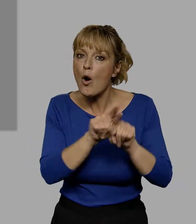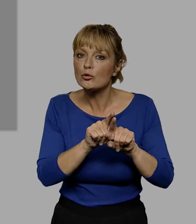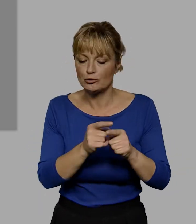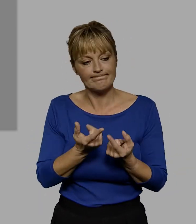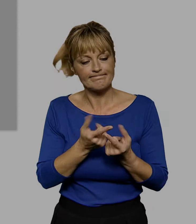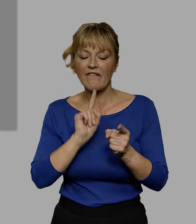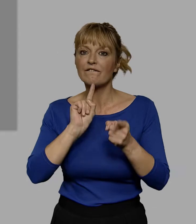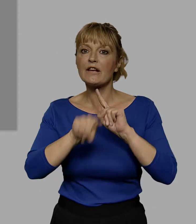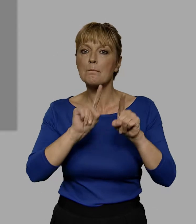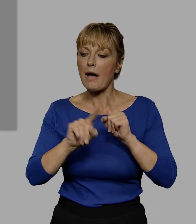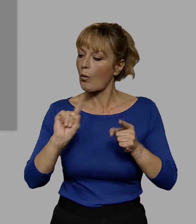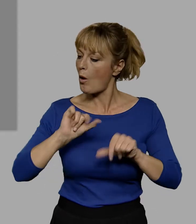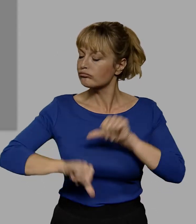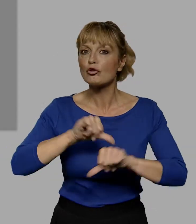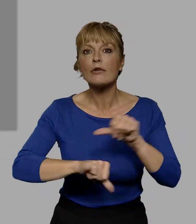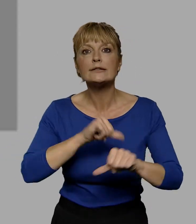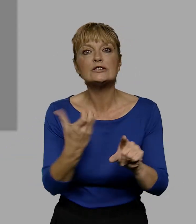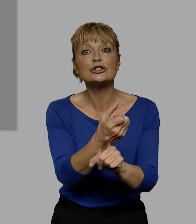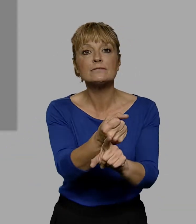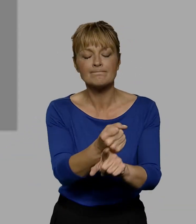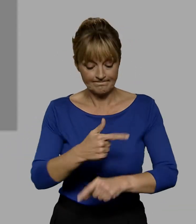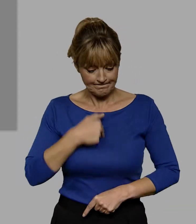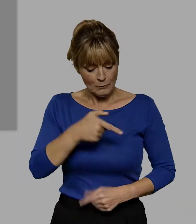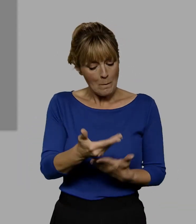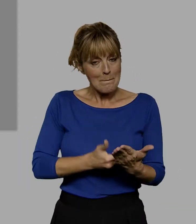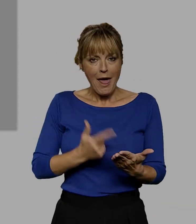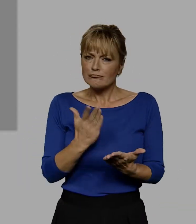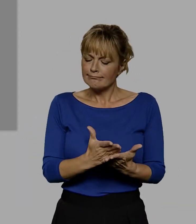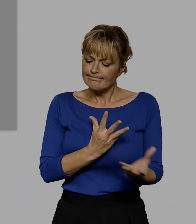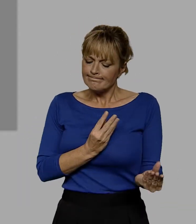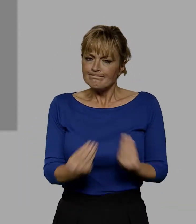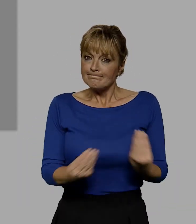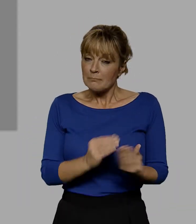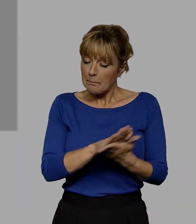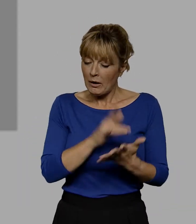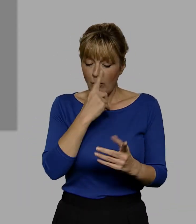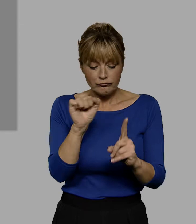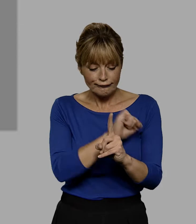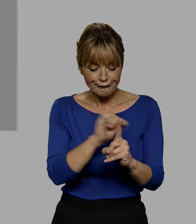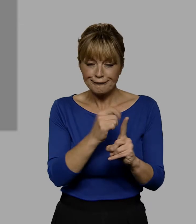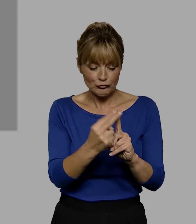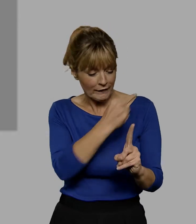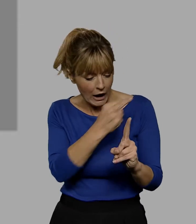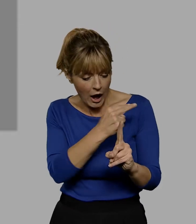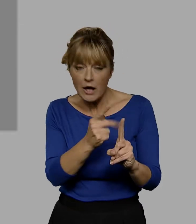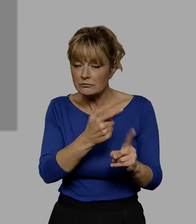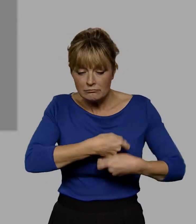on progress. We see our plan as a living document, and as such it will be revised and reissued as